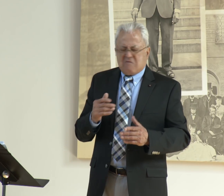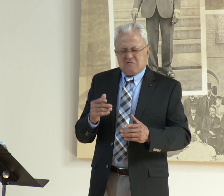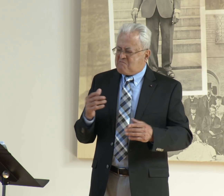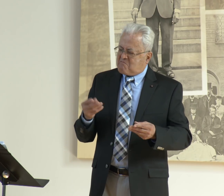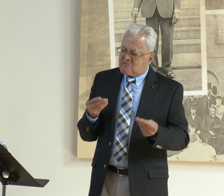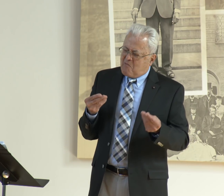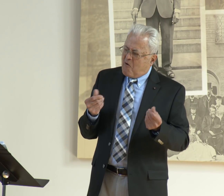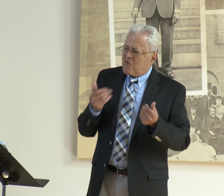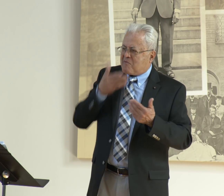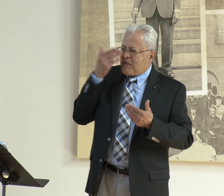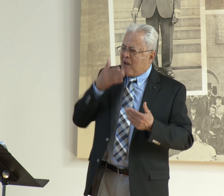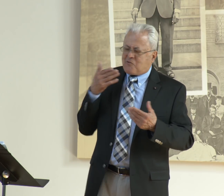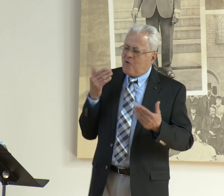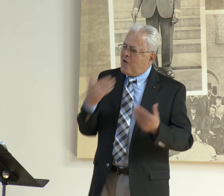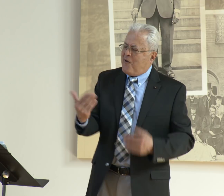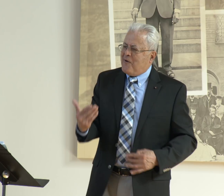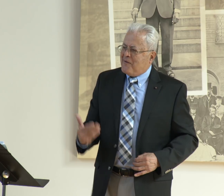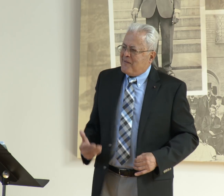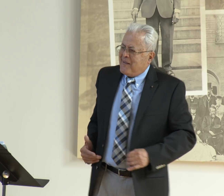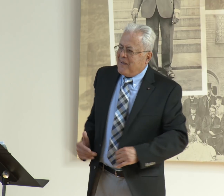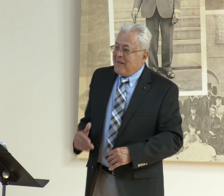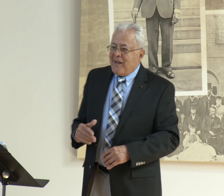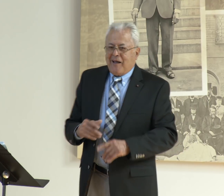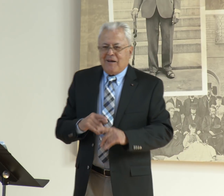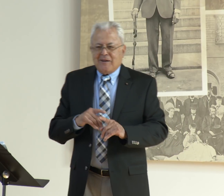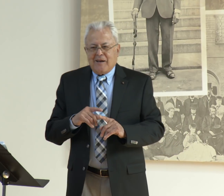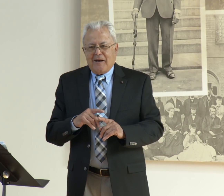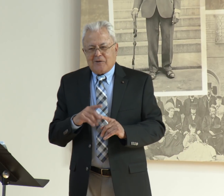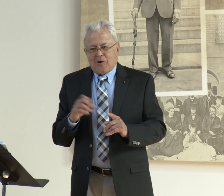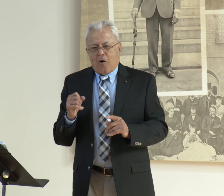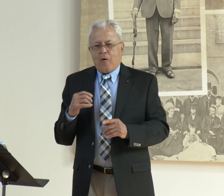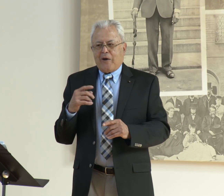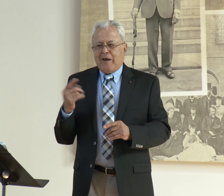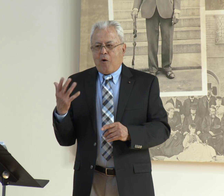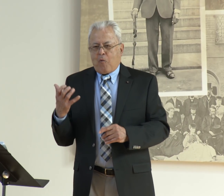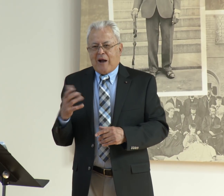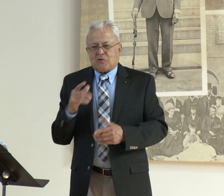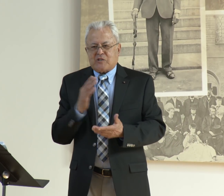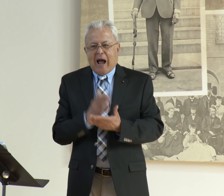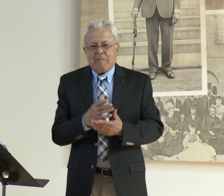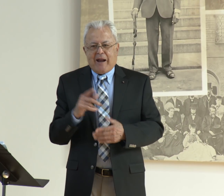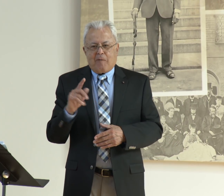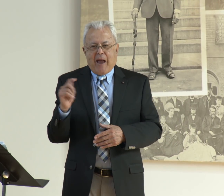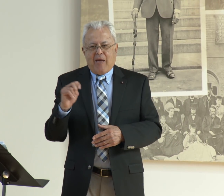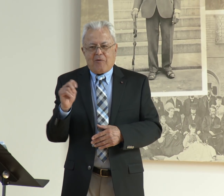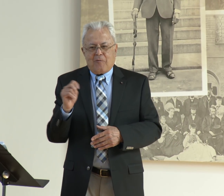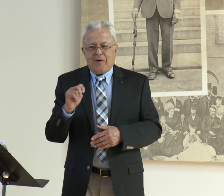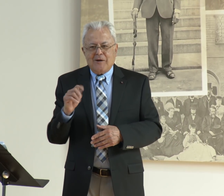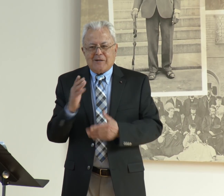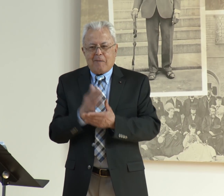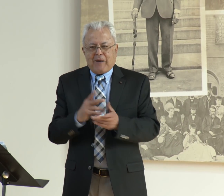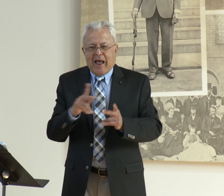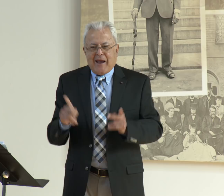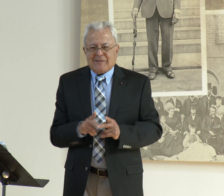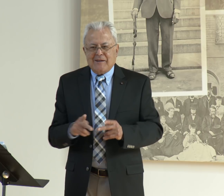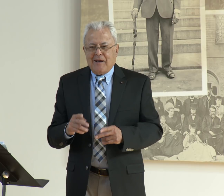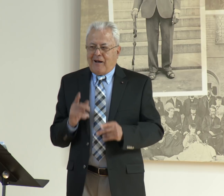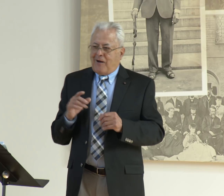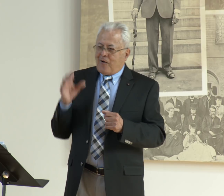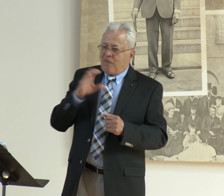Such an impressive man. He was a good-smelling man, in fact. But, you know, he would want